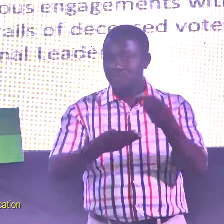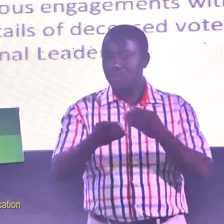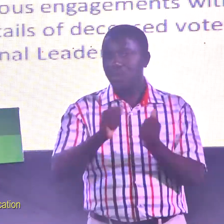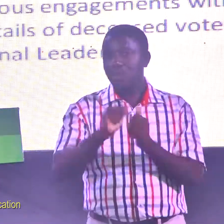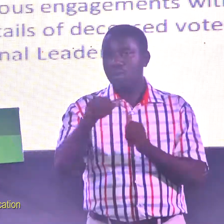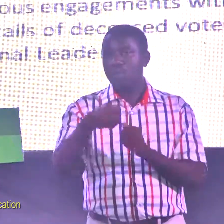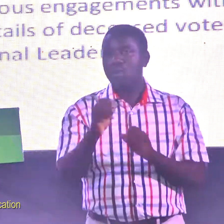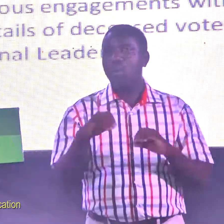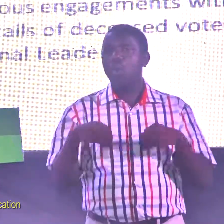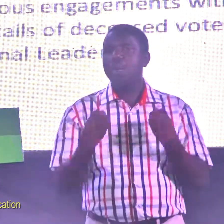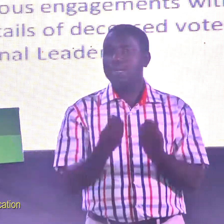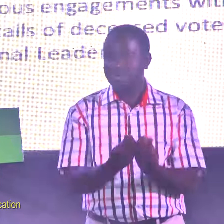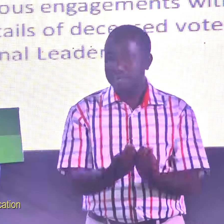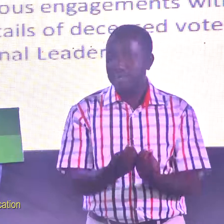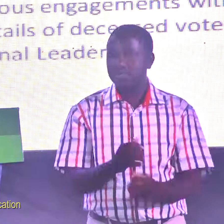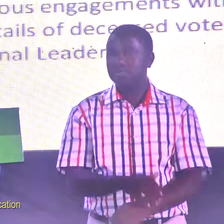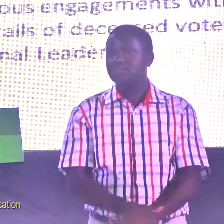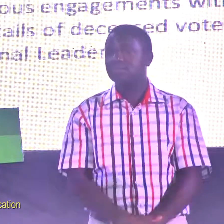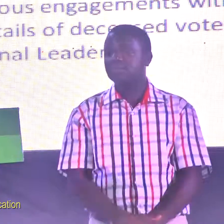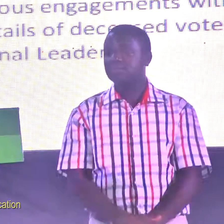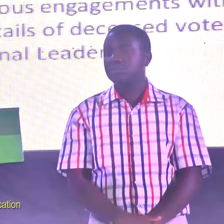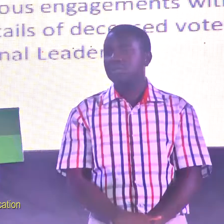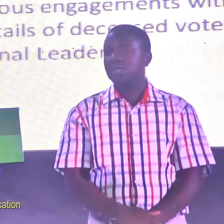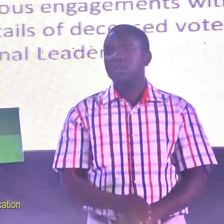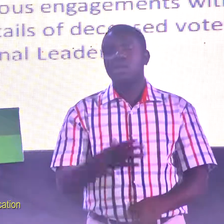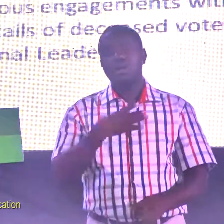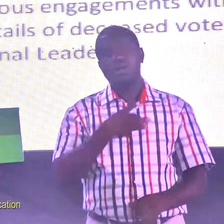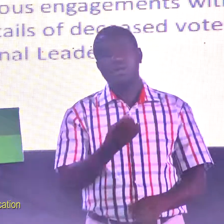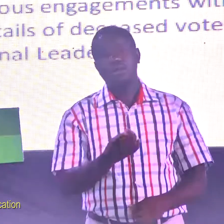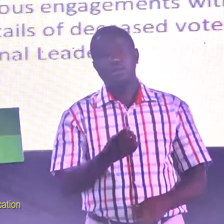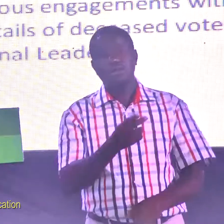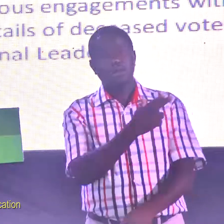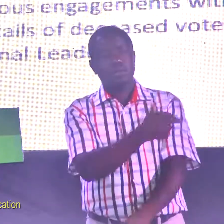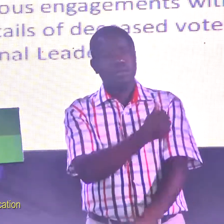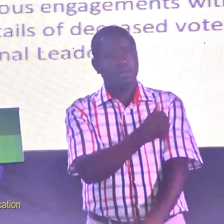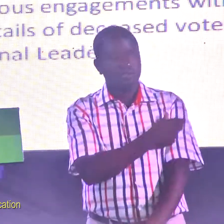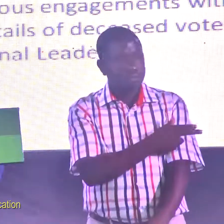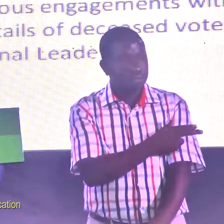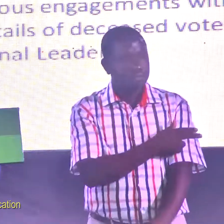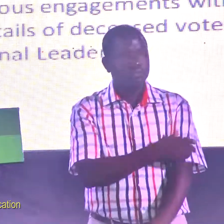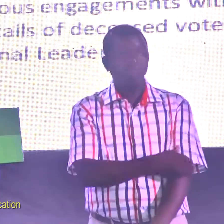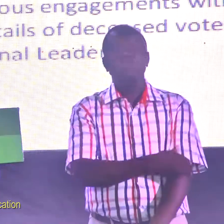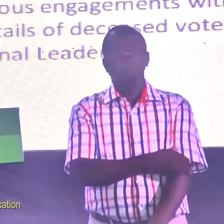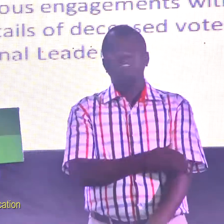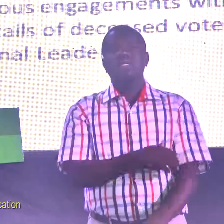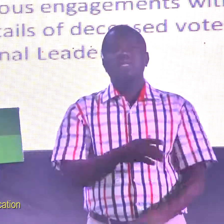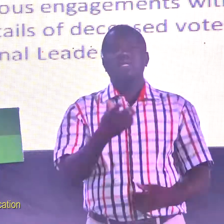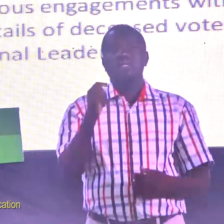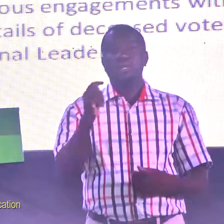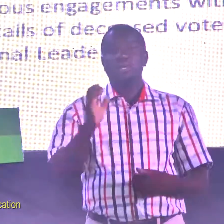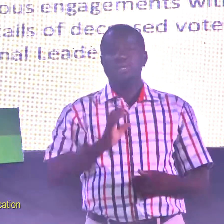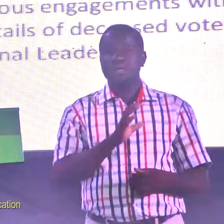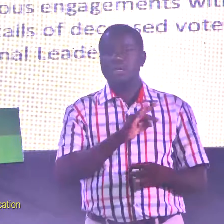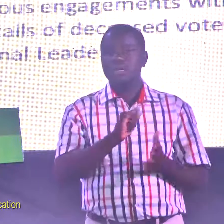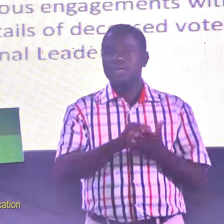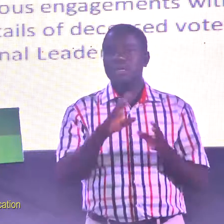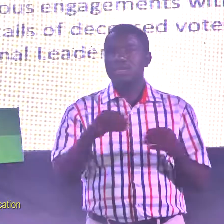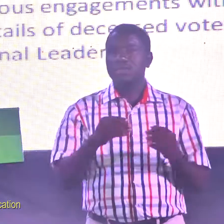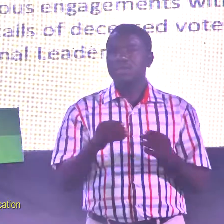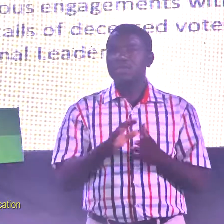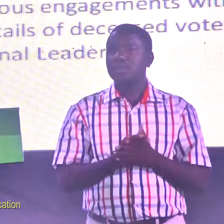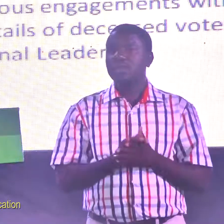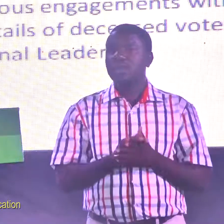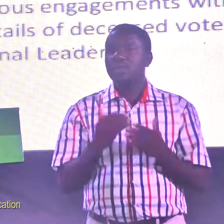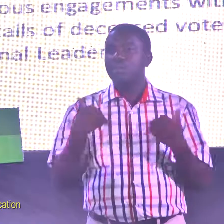other organizations like hospitals, the district councils who issue burial